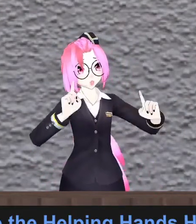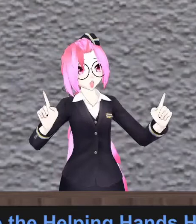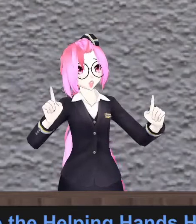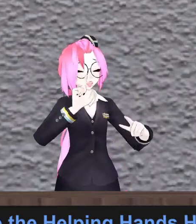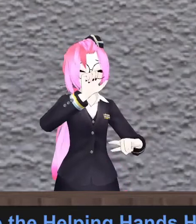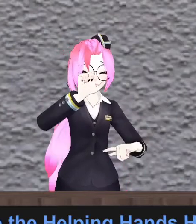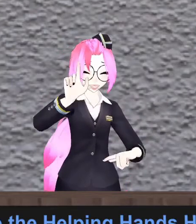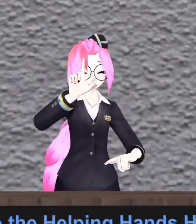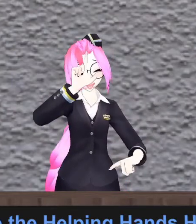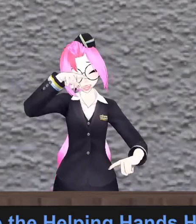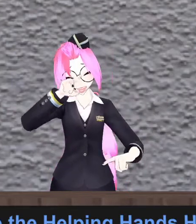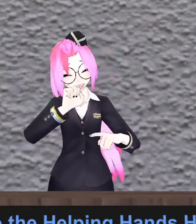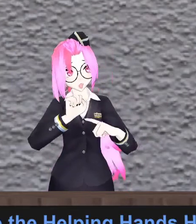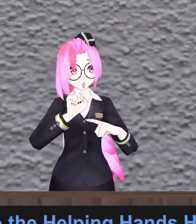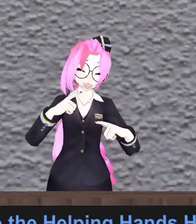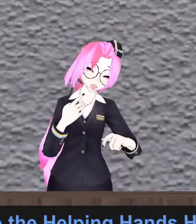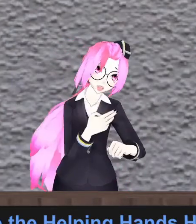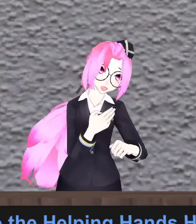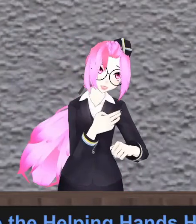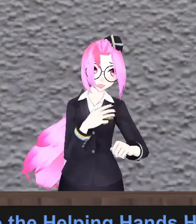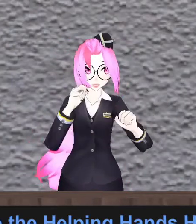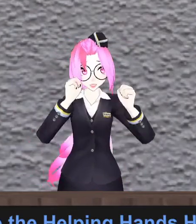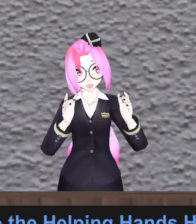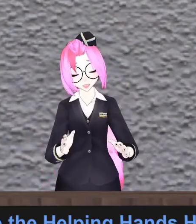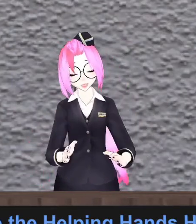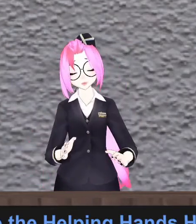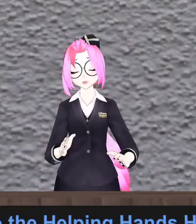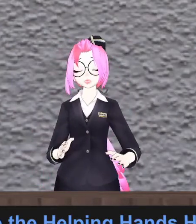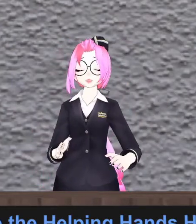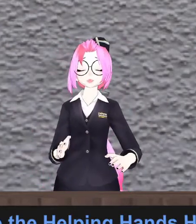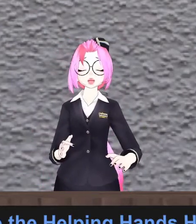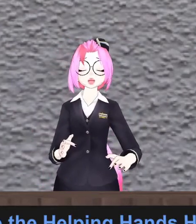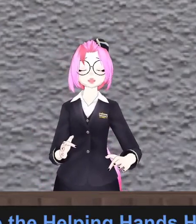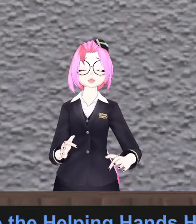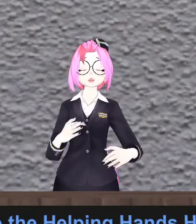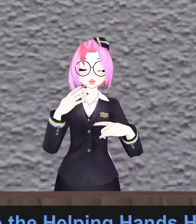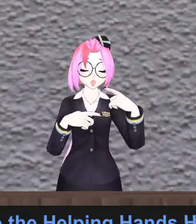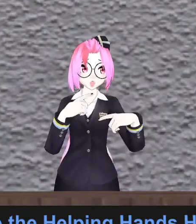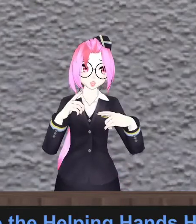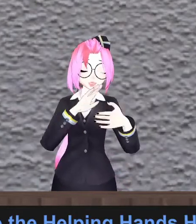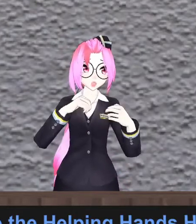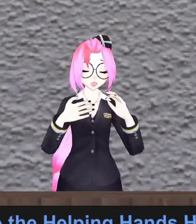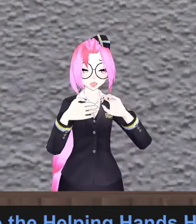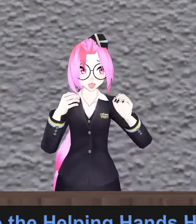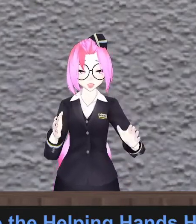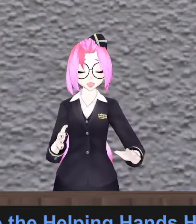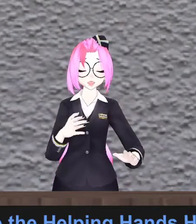But in ASL and in PSE, which is what I use and most of our teachers use, when you're storytelling,